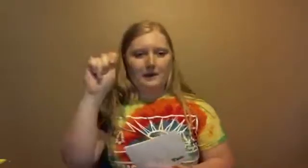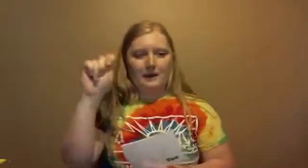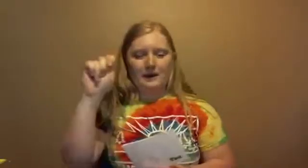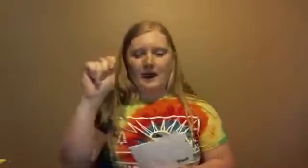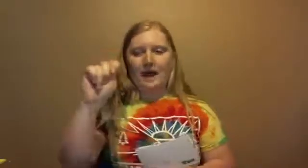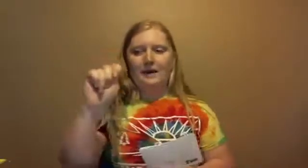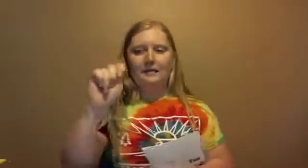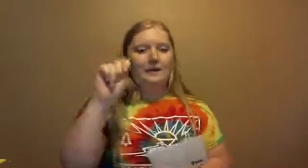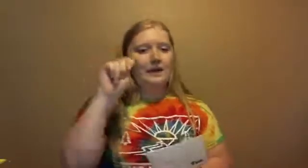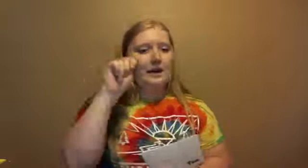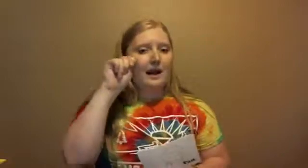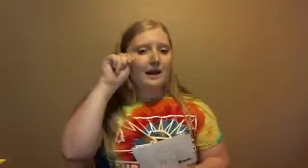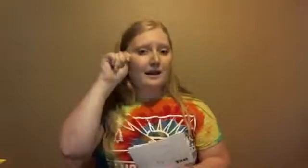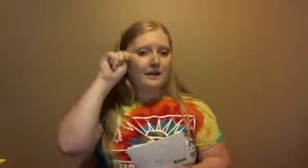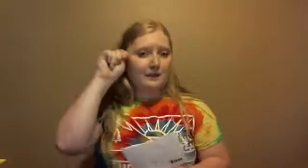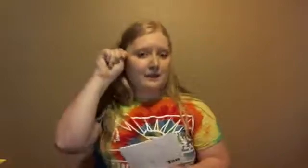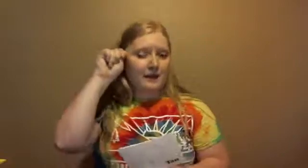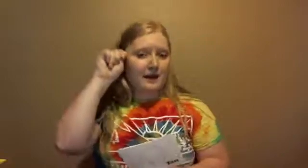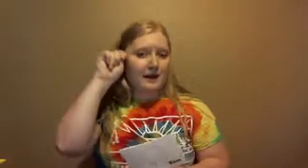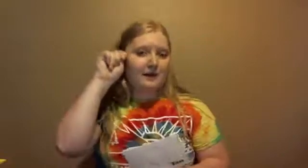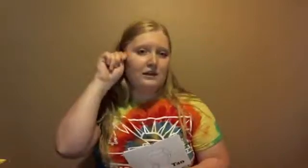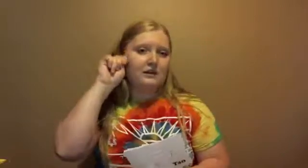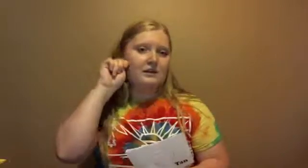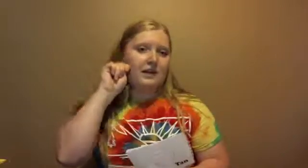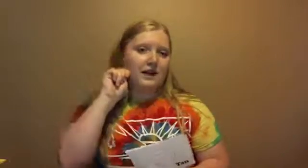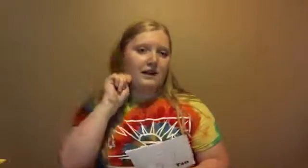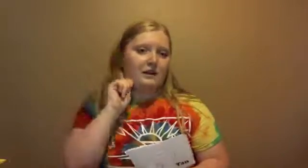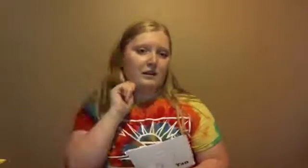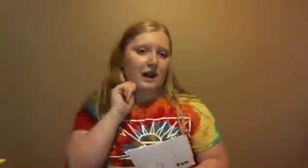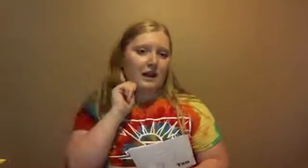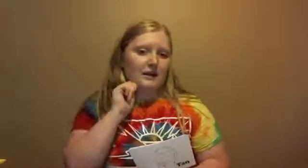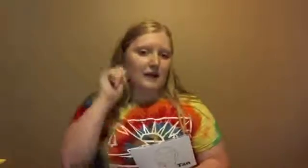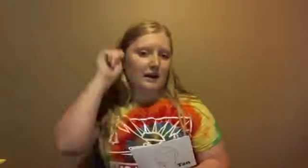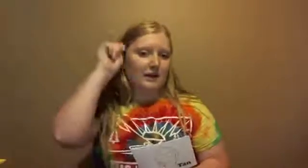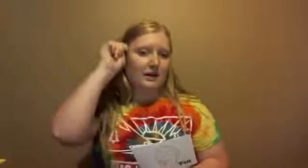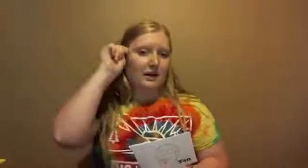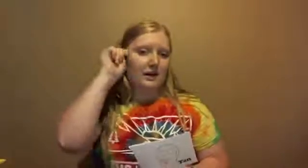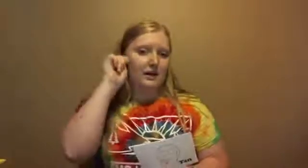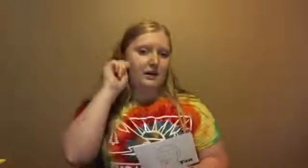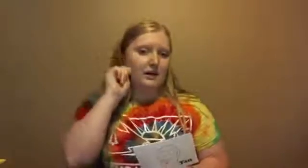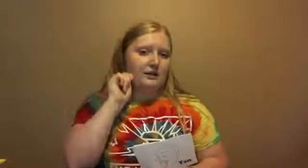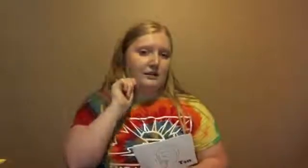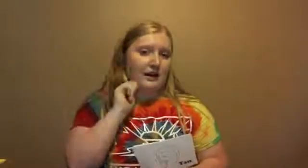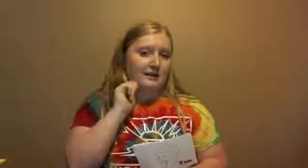like that. And then for tan, you just kind of drag it down your face,